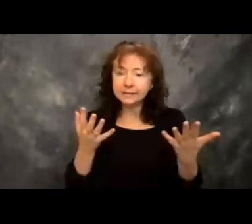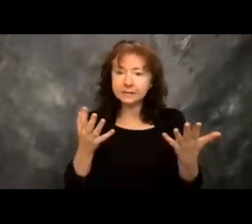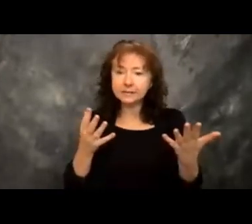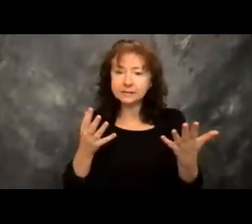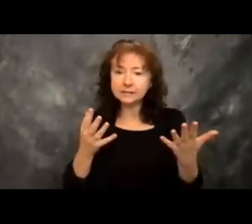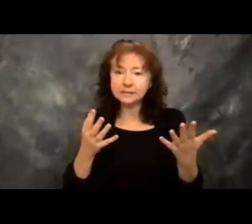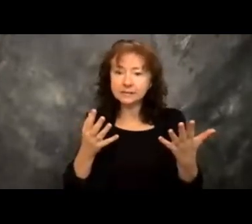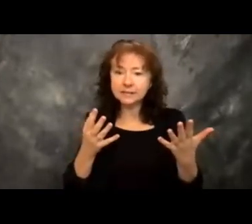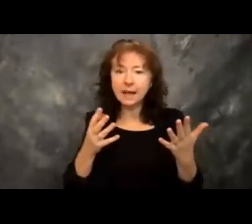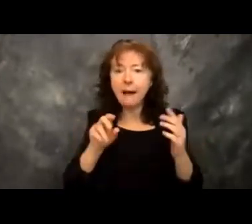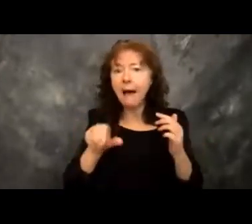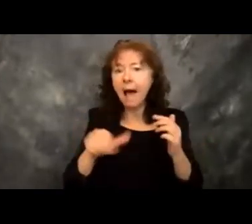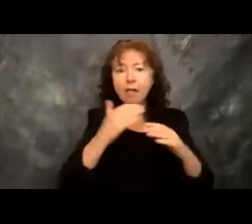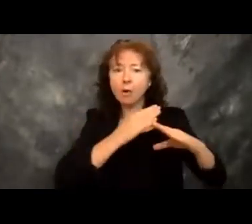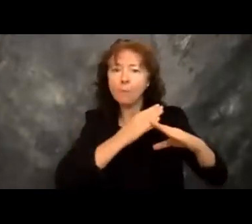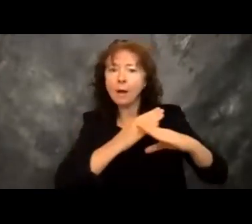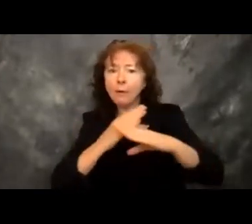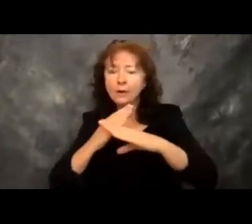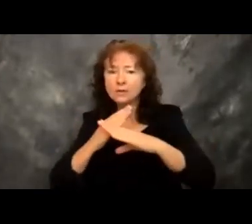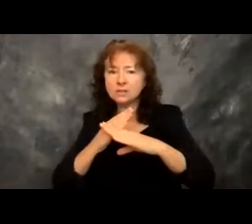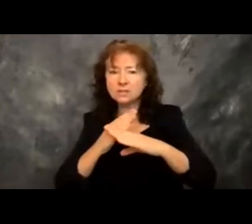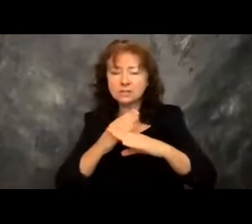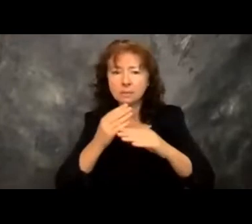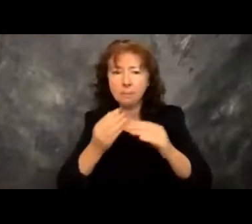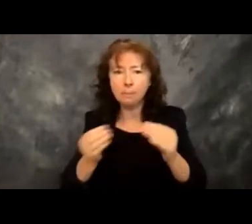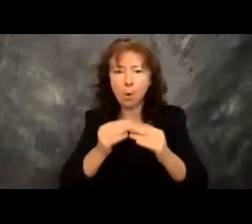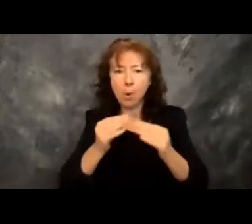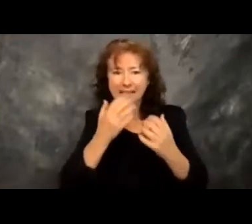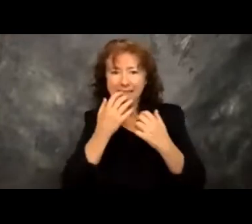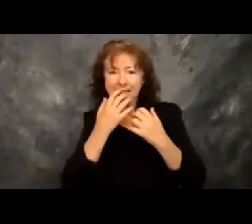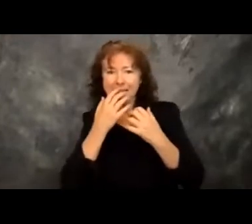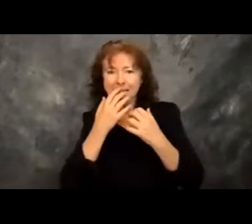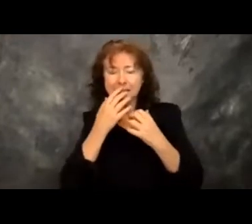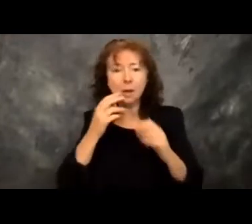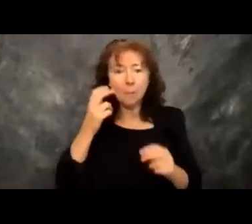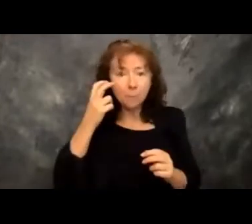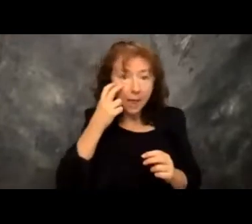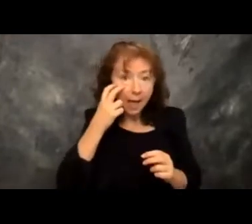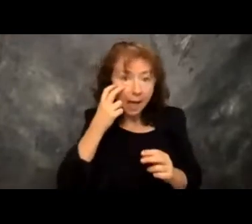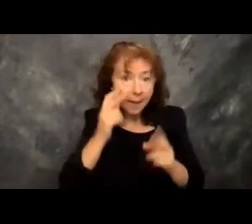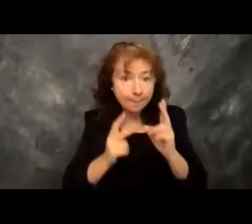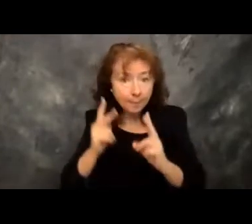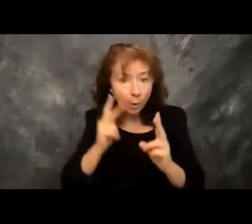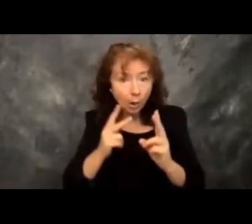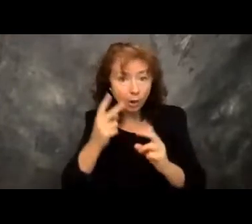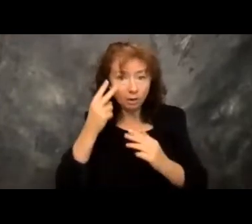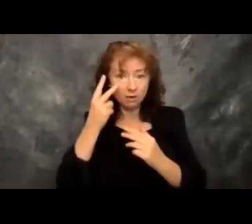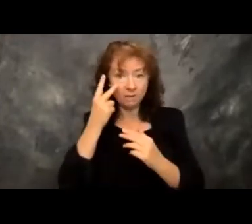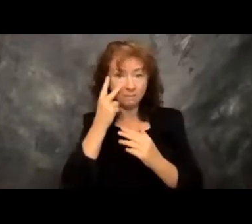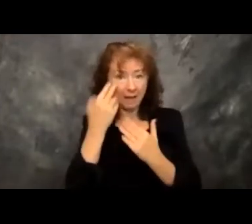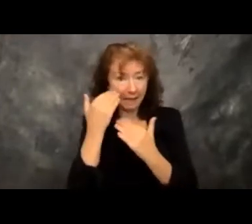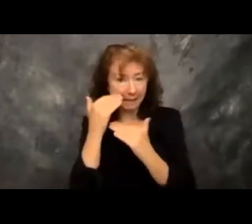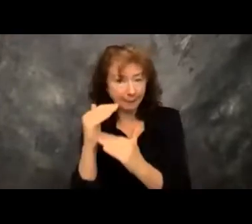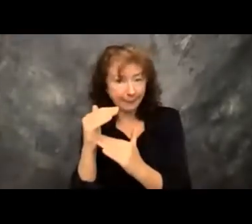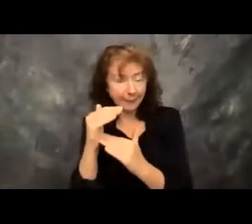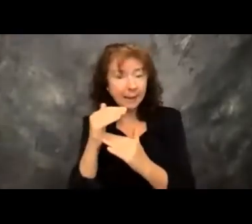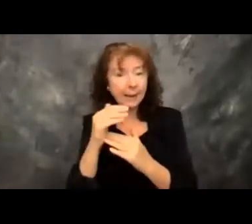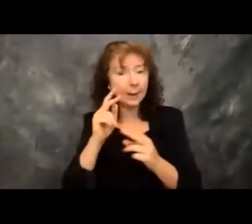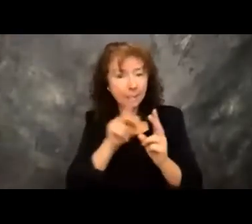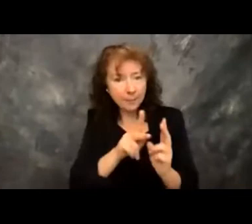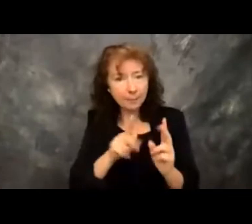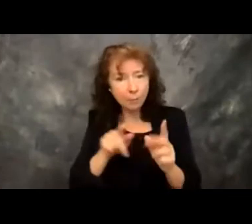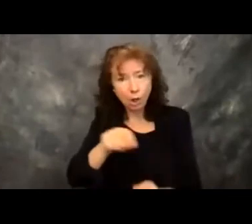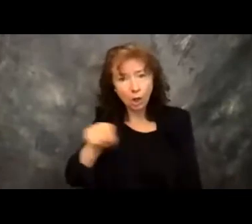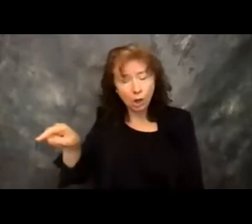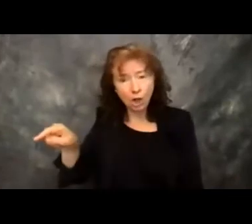and maybe risks, we can say it so, for blind persons or visually impaired persons, because mostly the